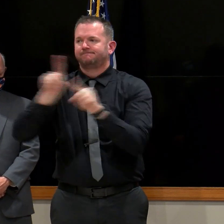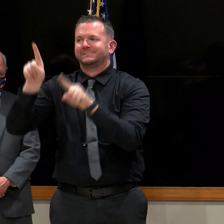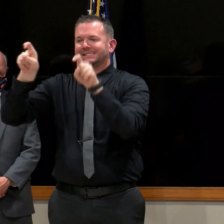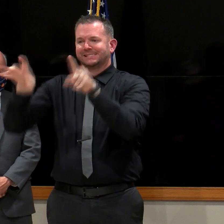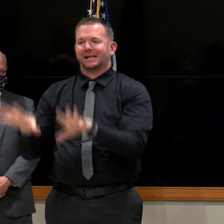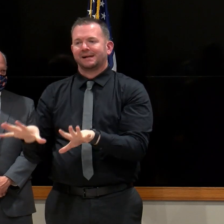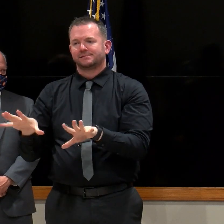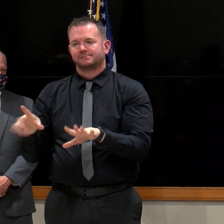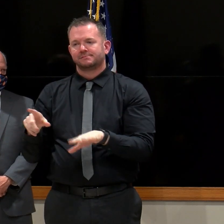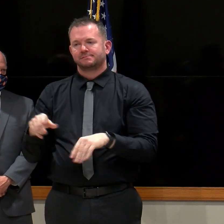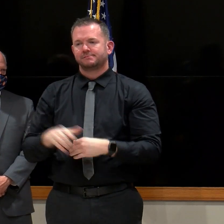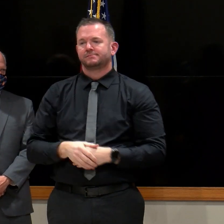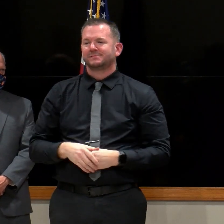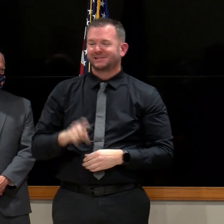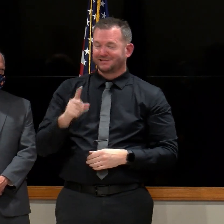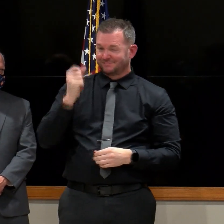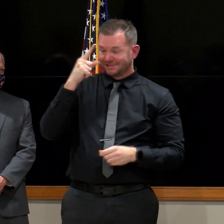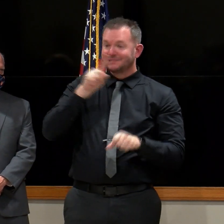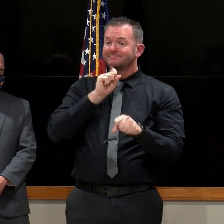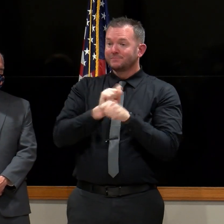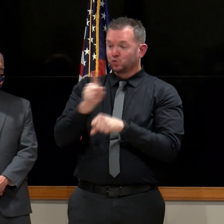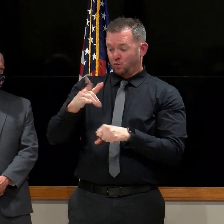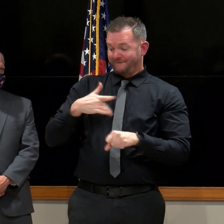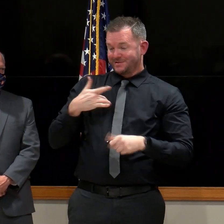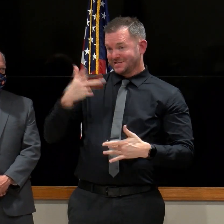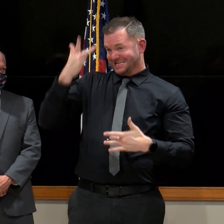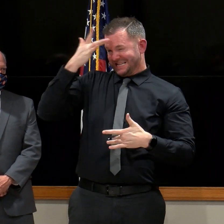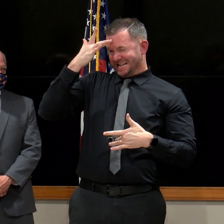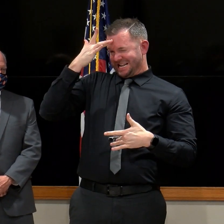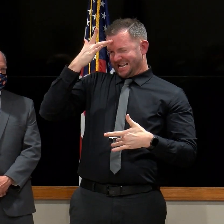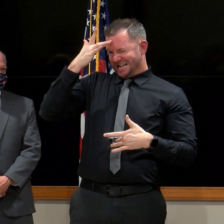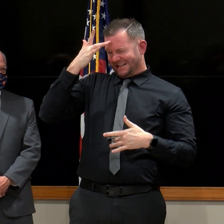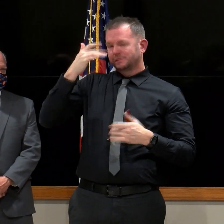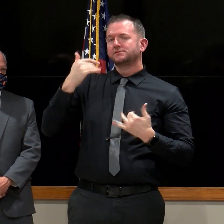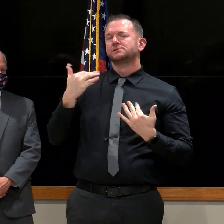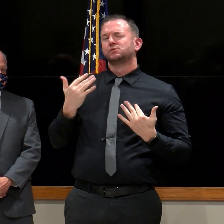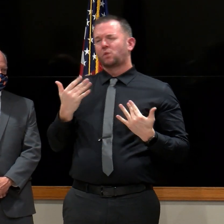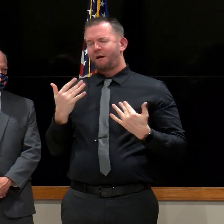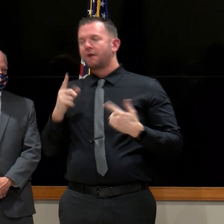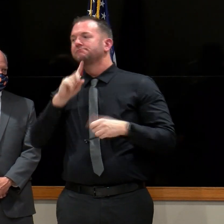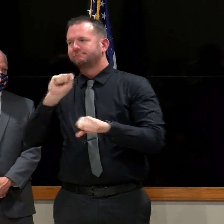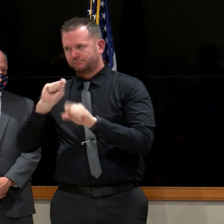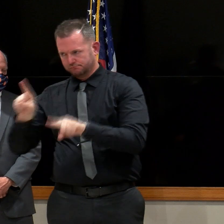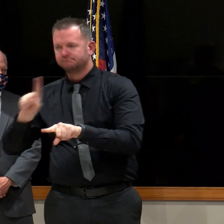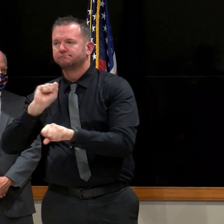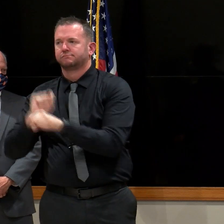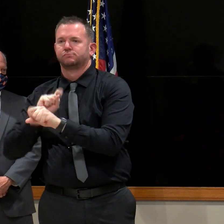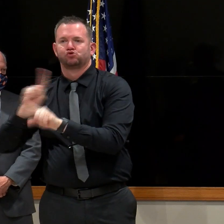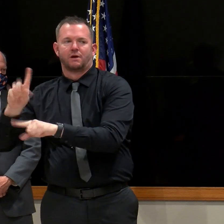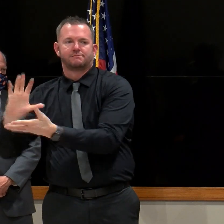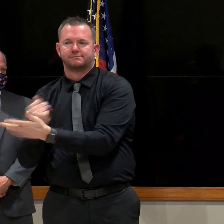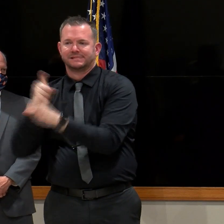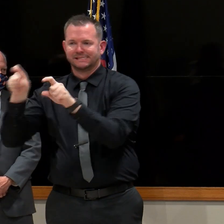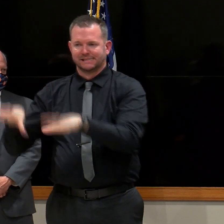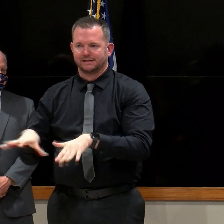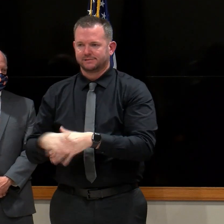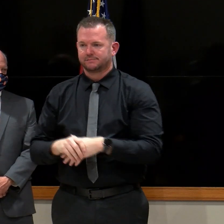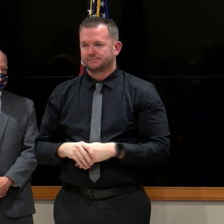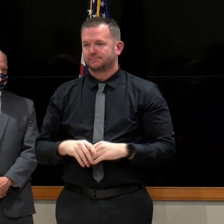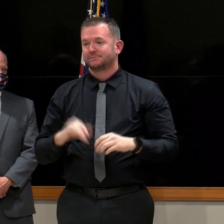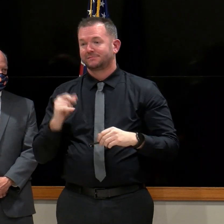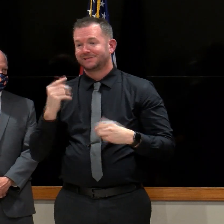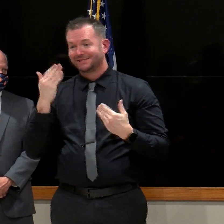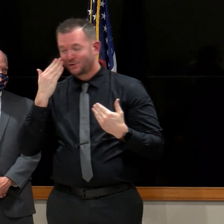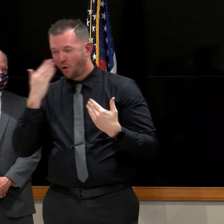symptoms or not, we finally do see an end in sight with the vaccines, but unfortunately, we just can't let our guards down right